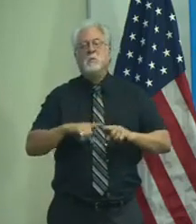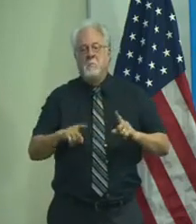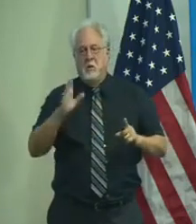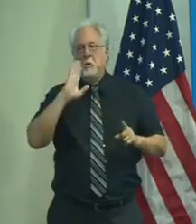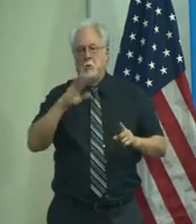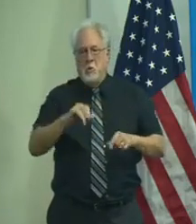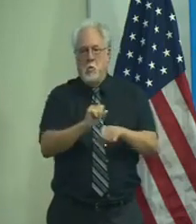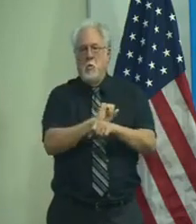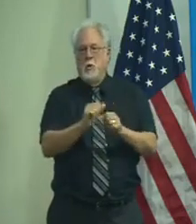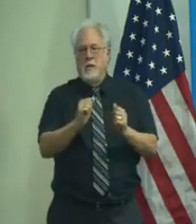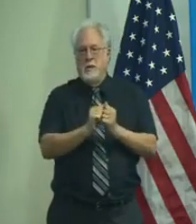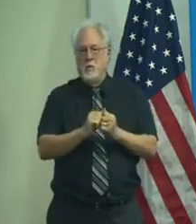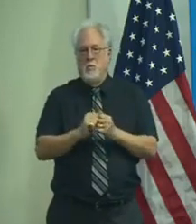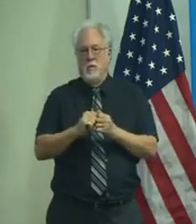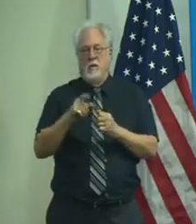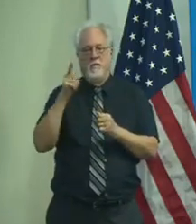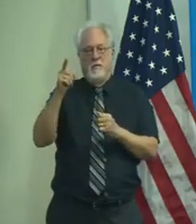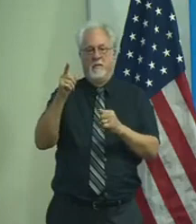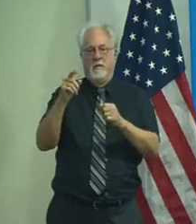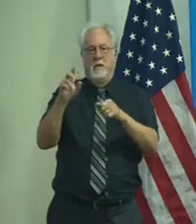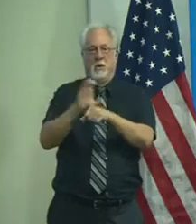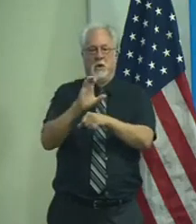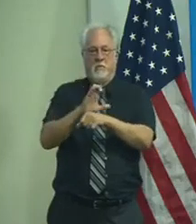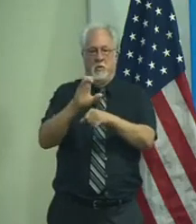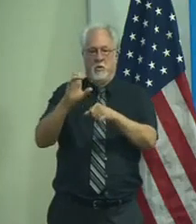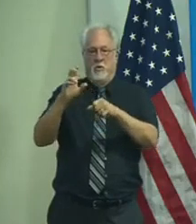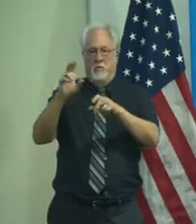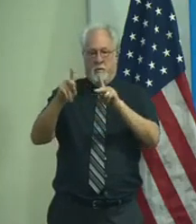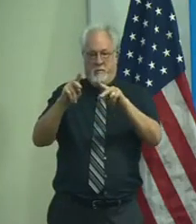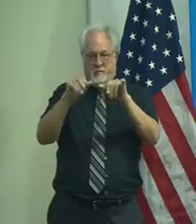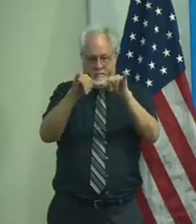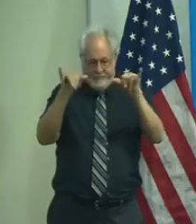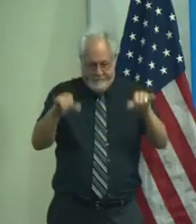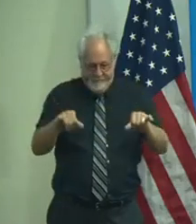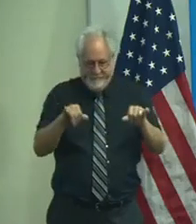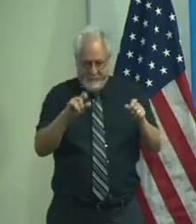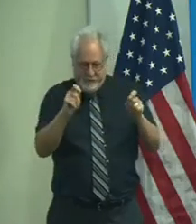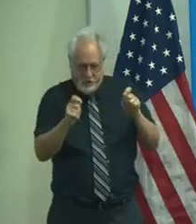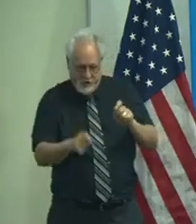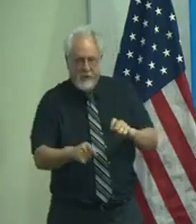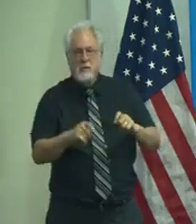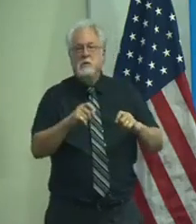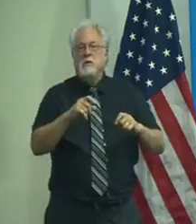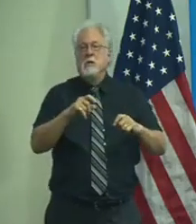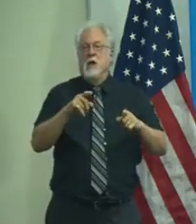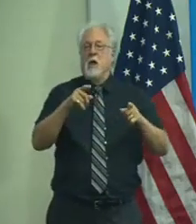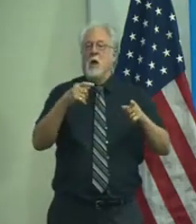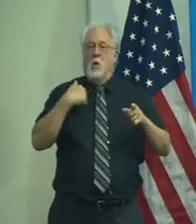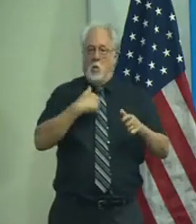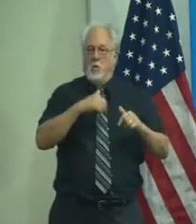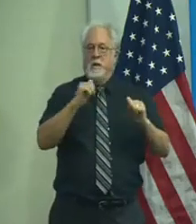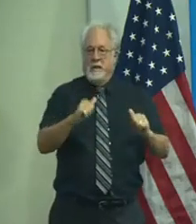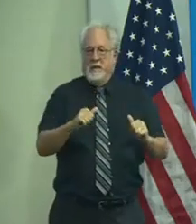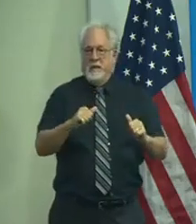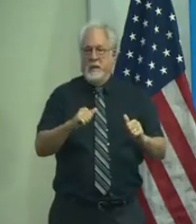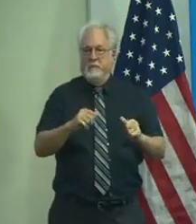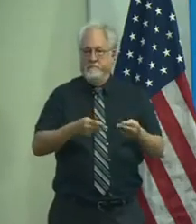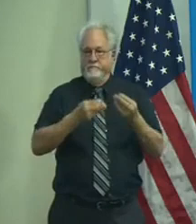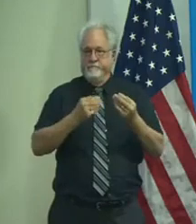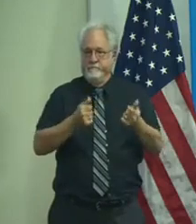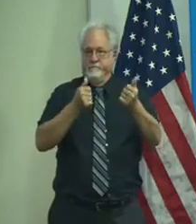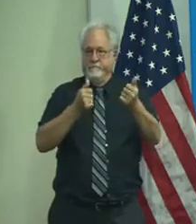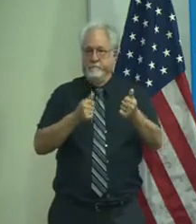we were working with the vendor to make the changes within the computer system that needed to be made so that we could expedite